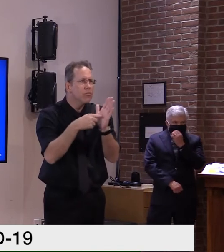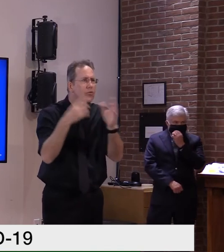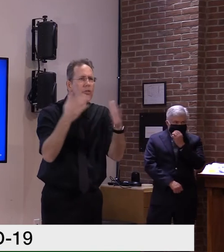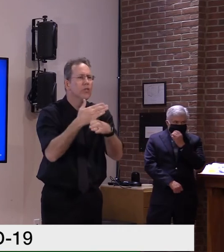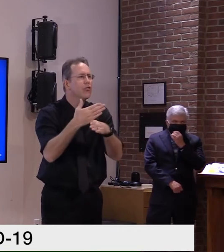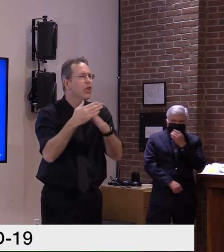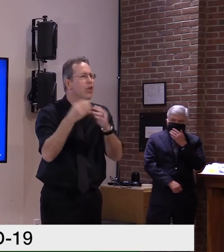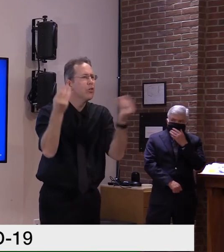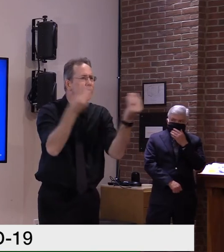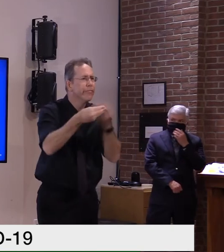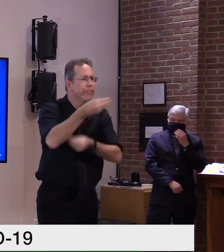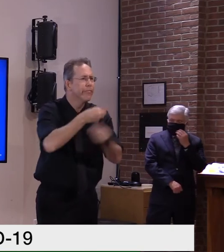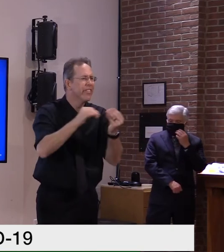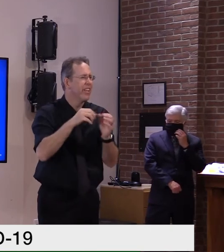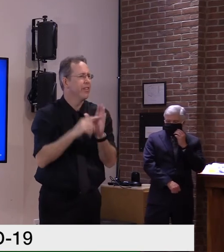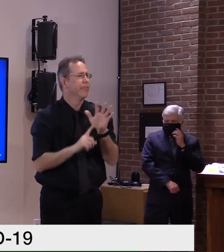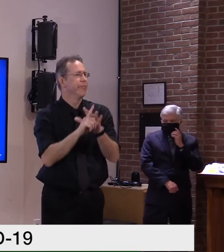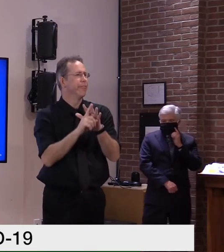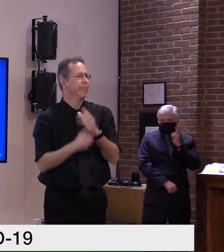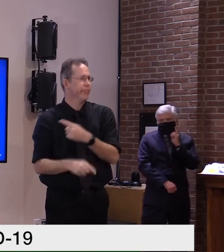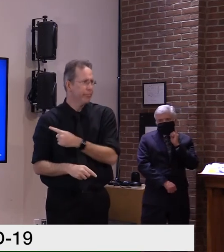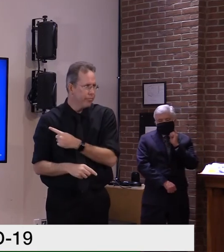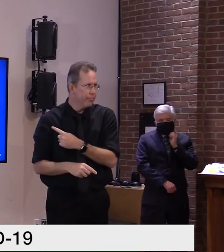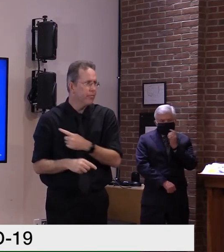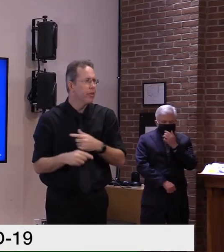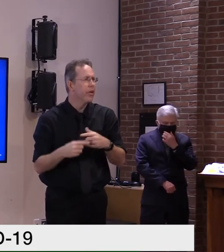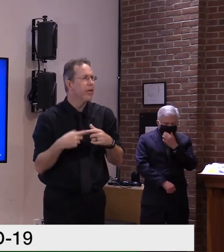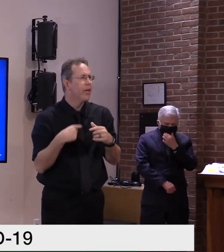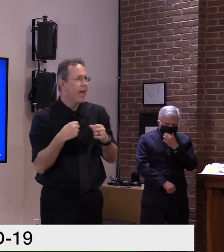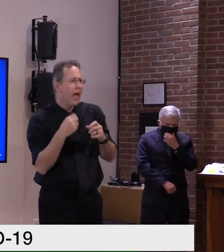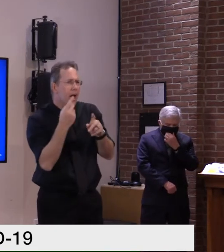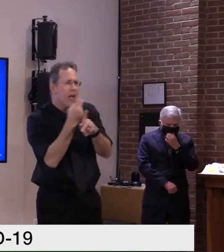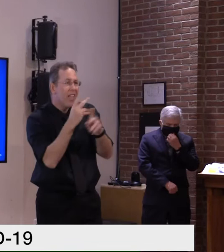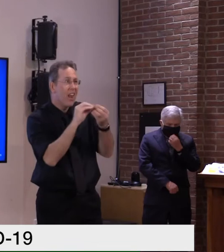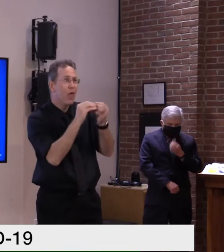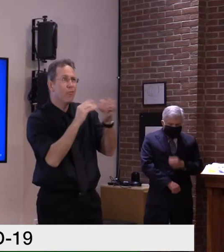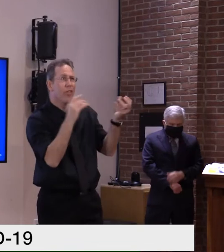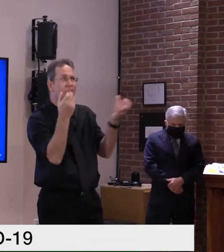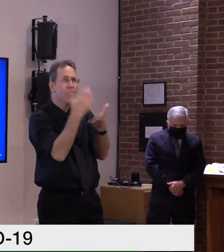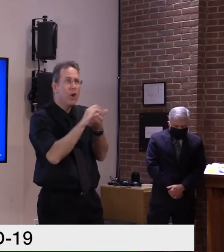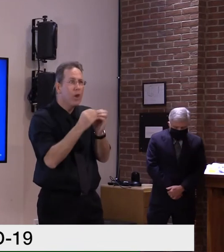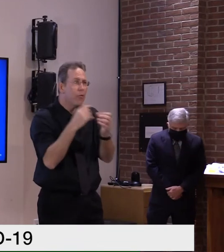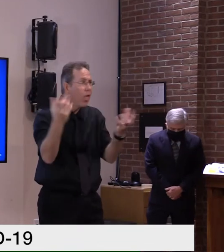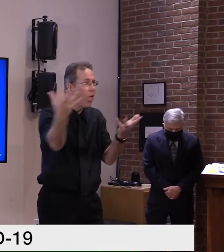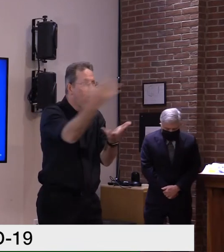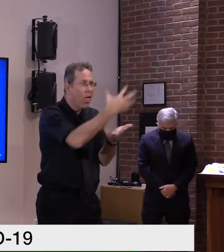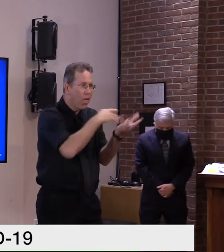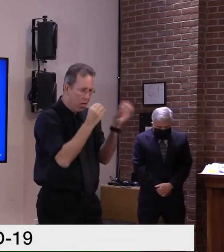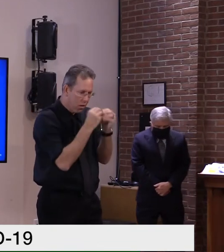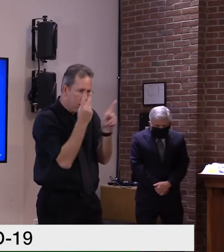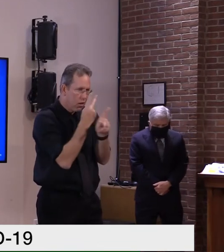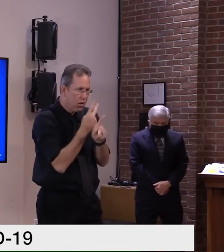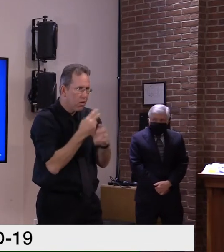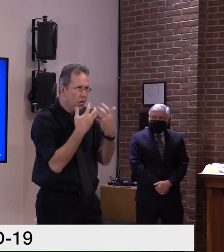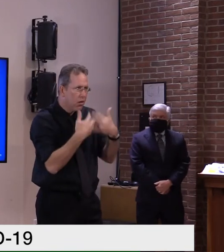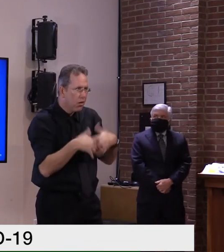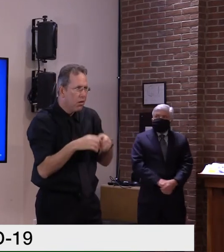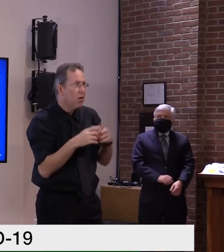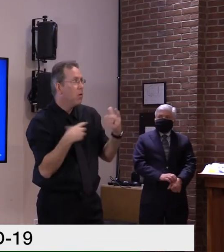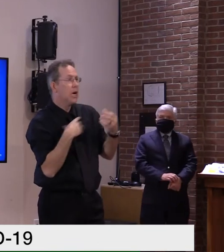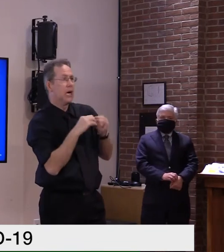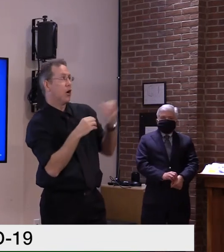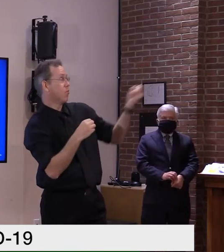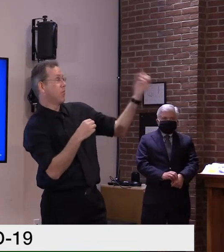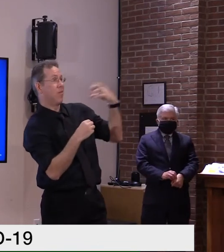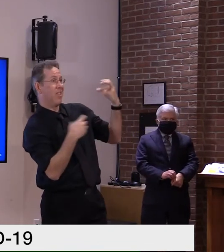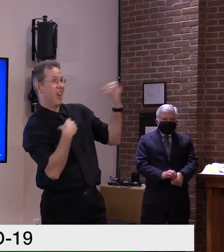power to be able to analyze it and understand what's in there, but it's a very valuable use for us. So the information is aggregated, so